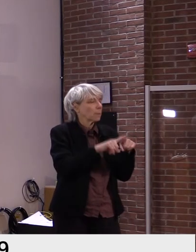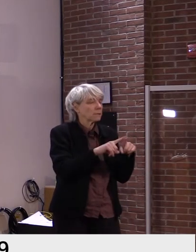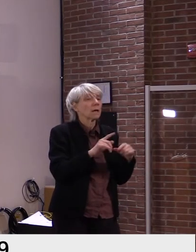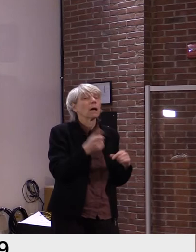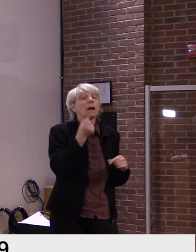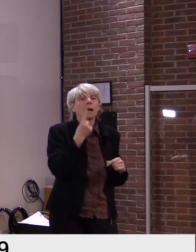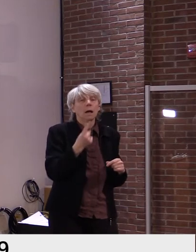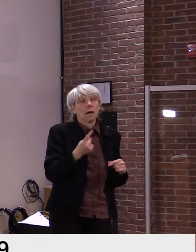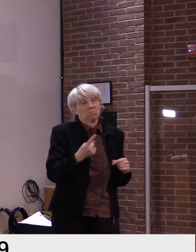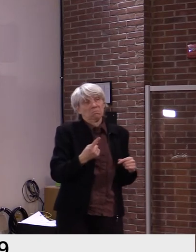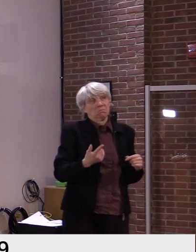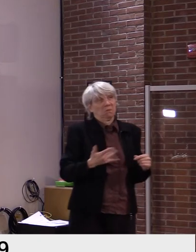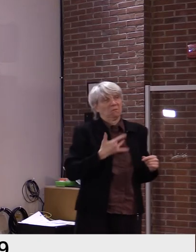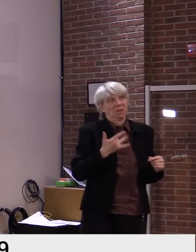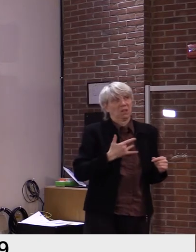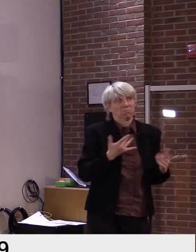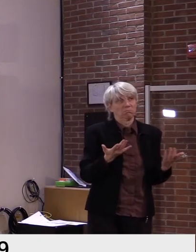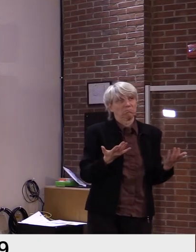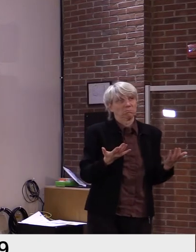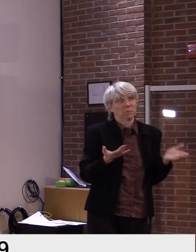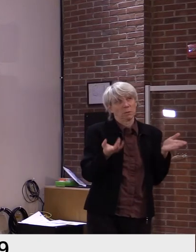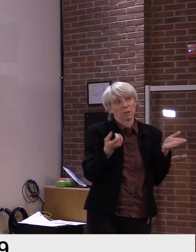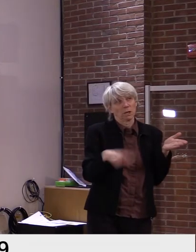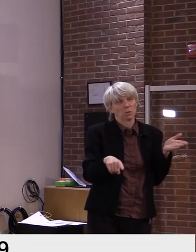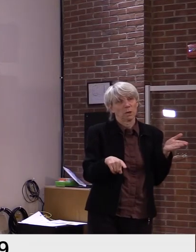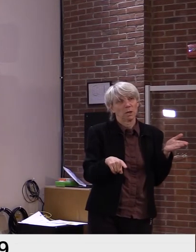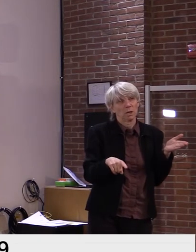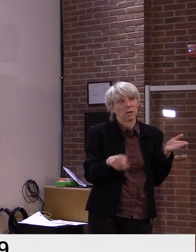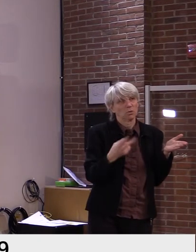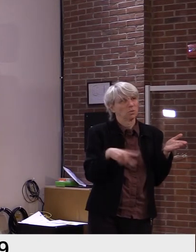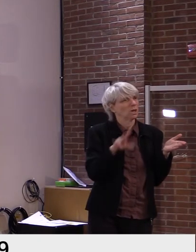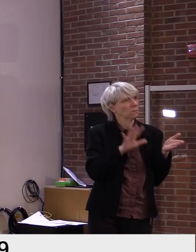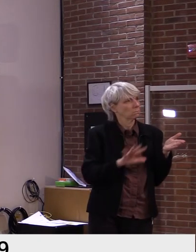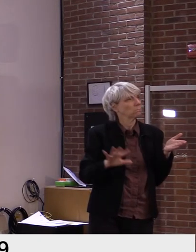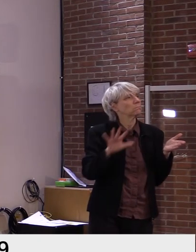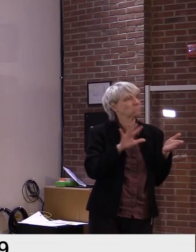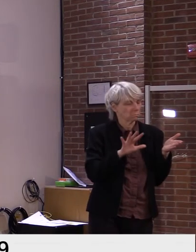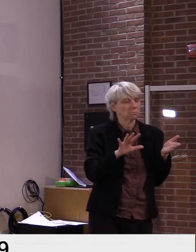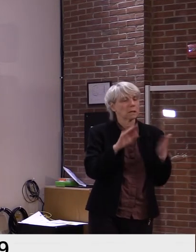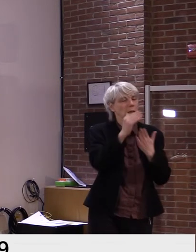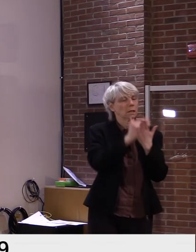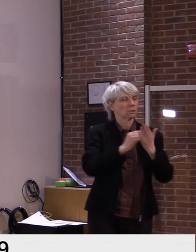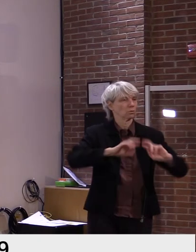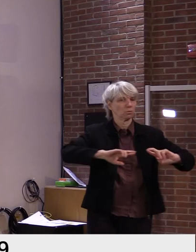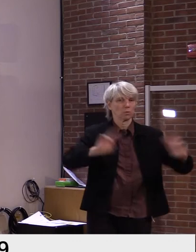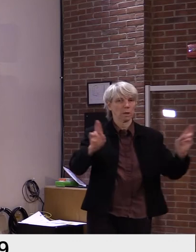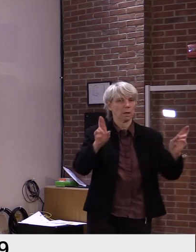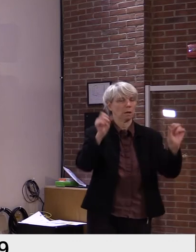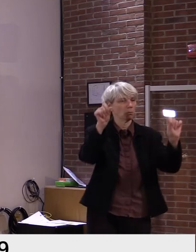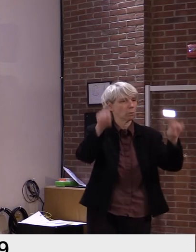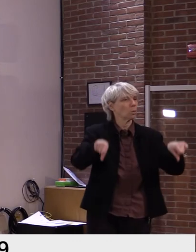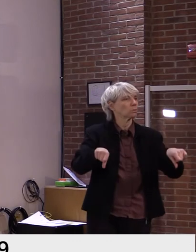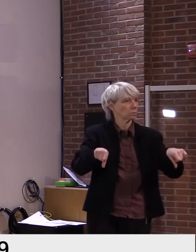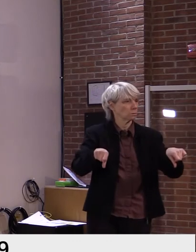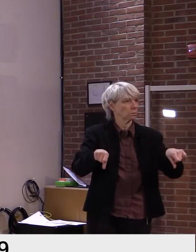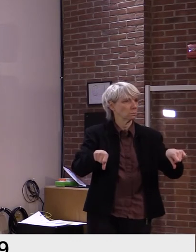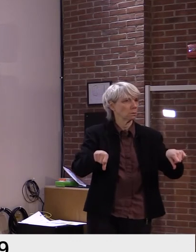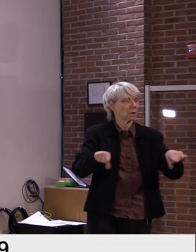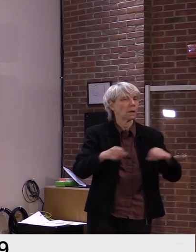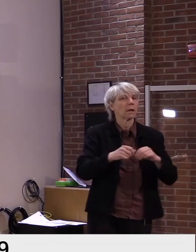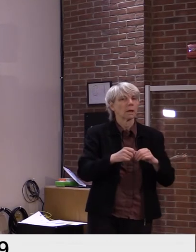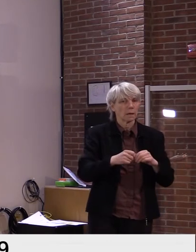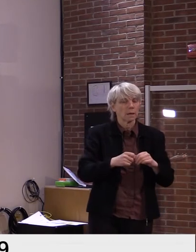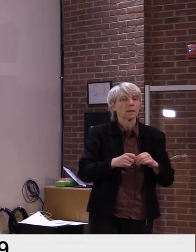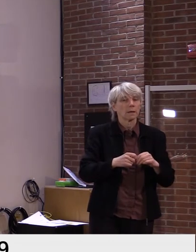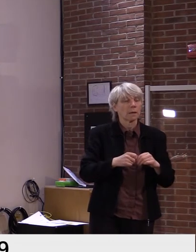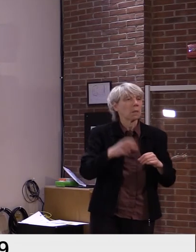would say in the next week, we will have that list available. We will see